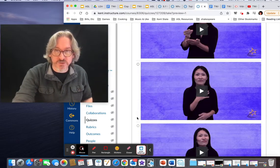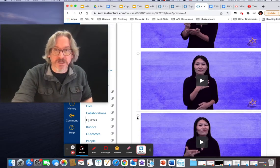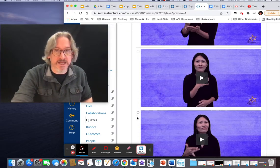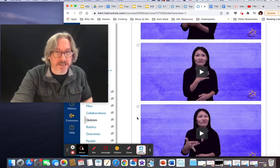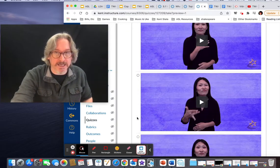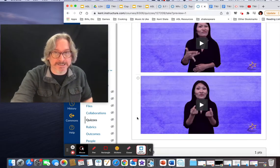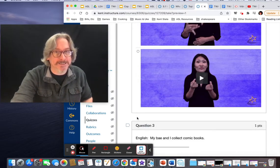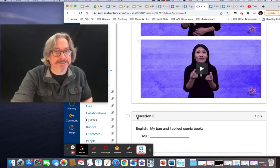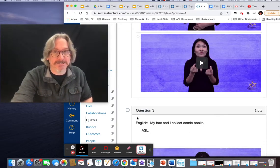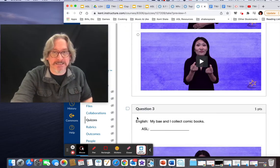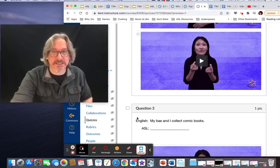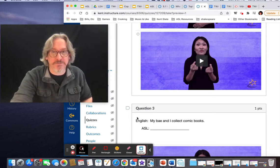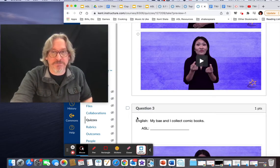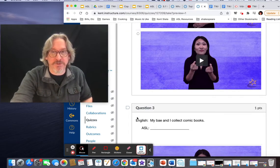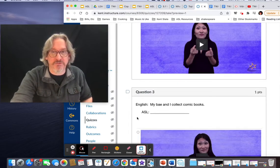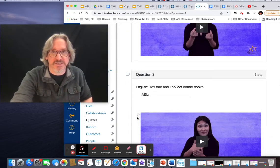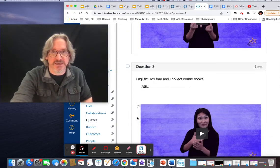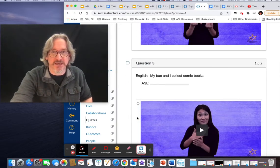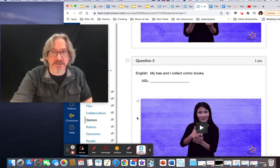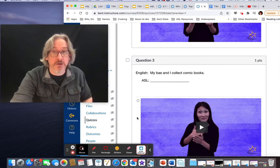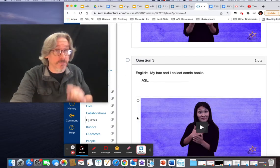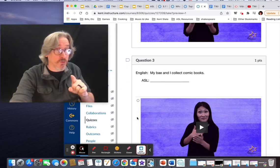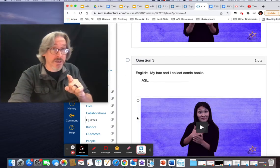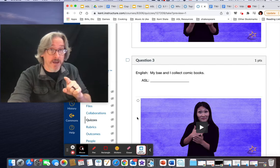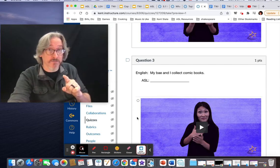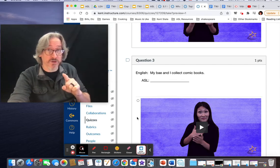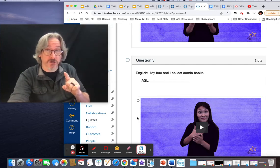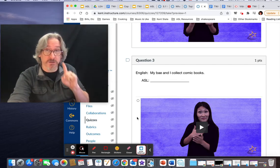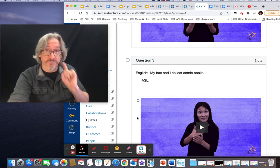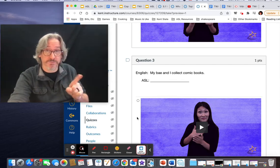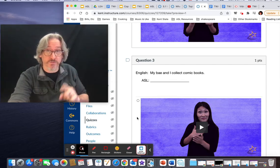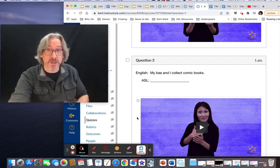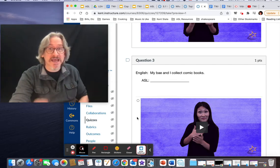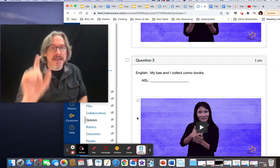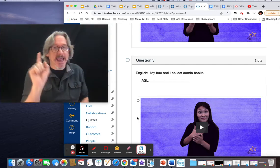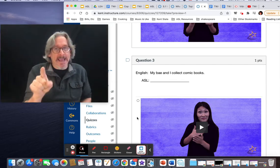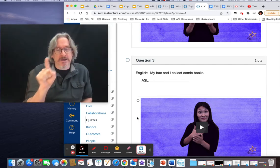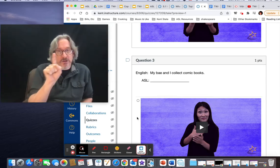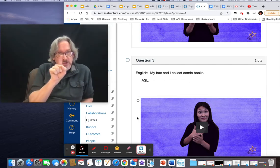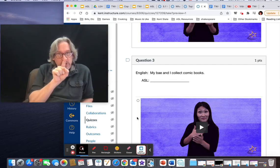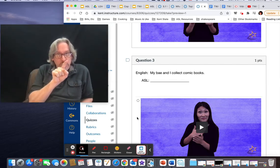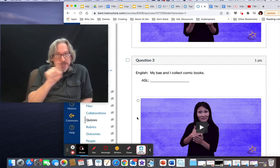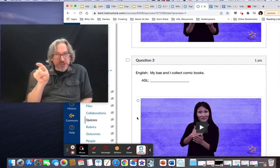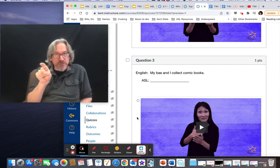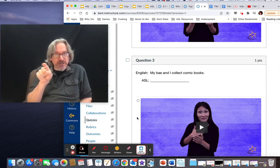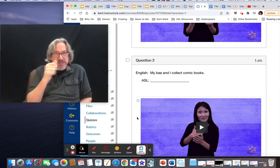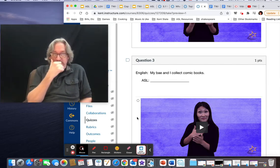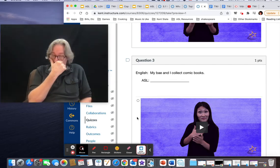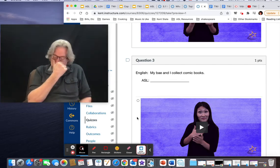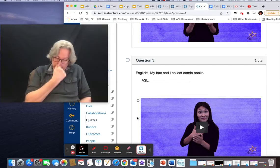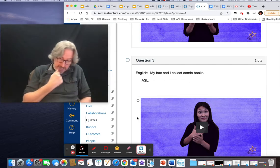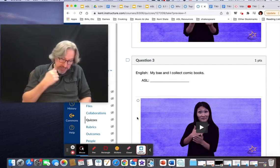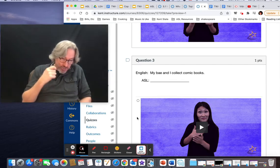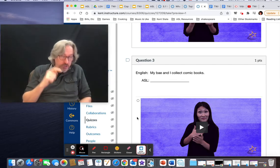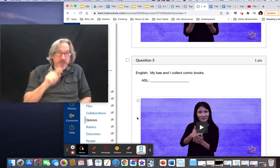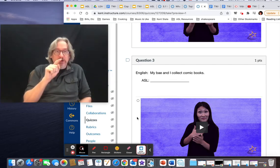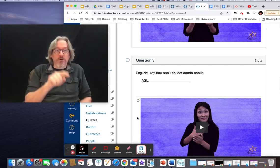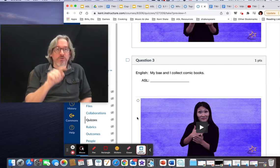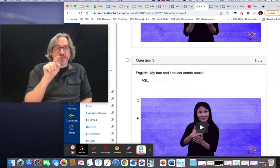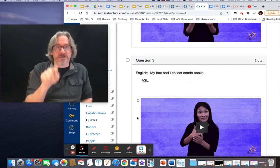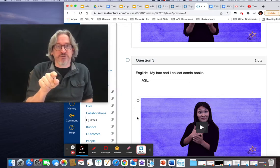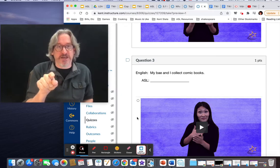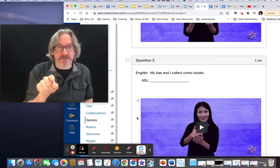this one, it's a bit risky. Remember what comic books are. Boom. And the question with this is look